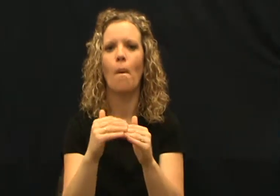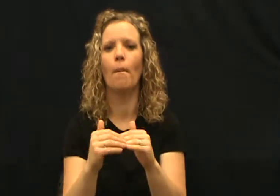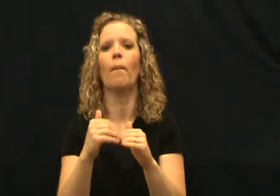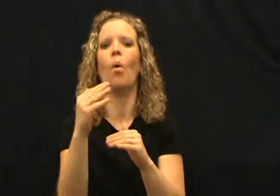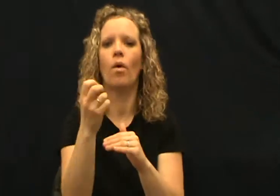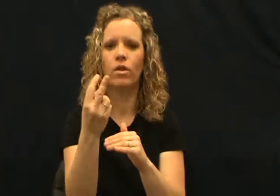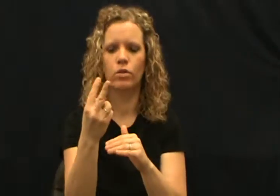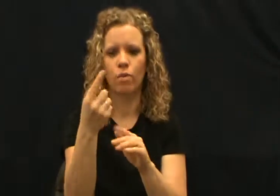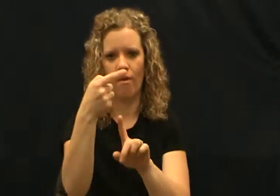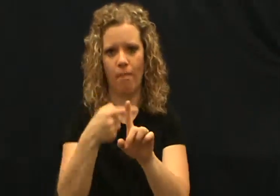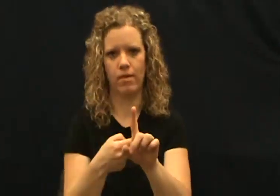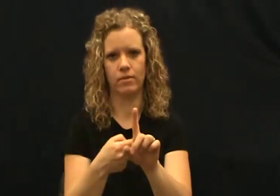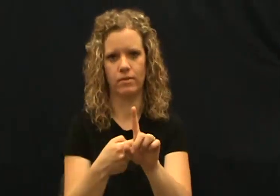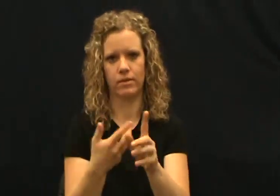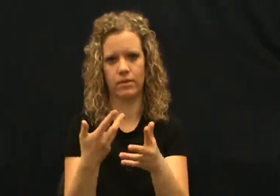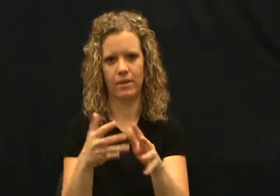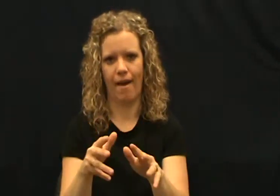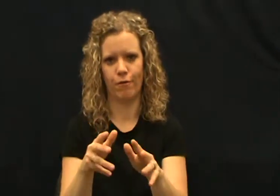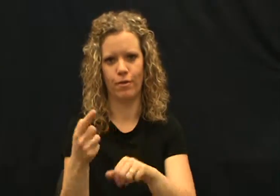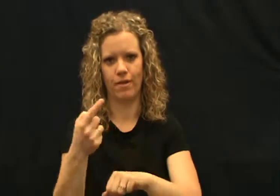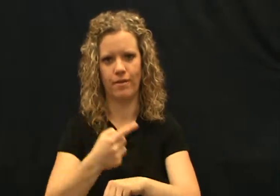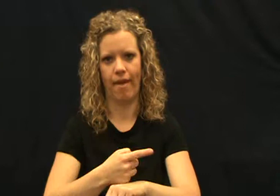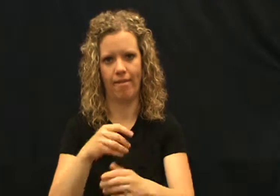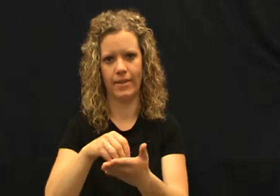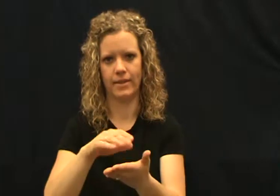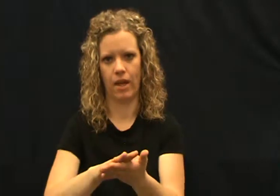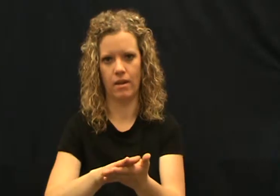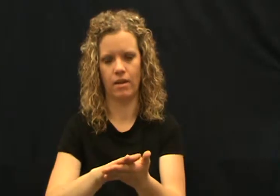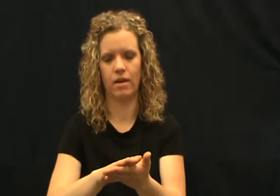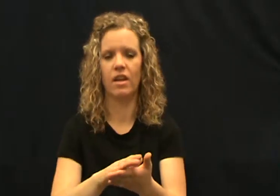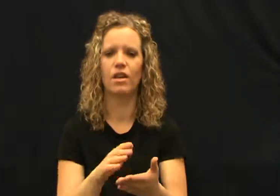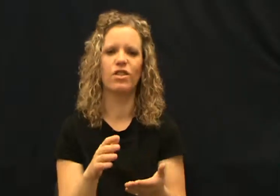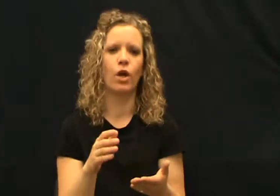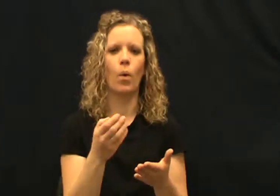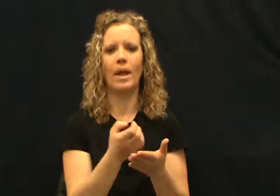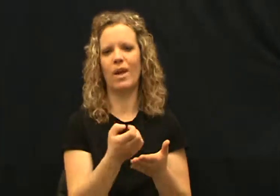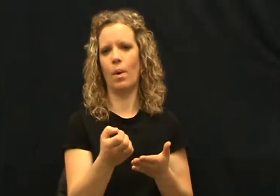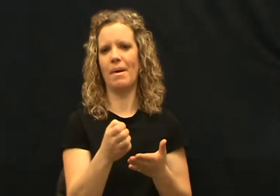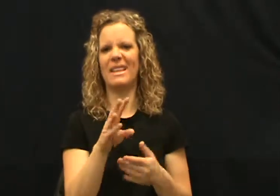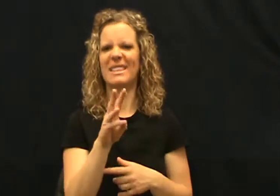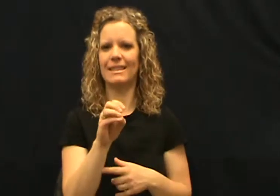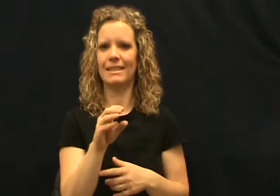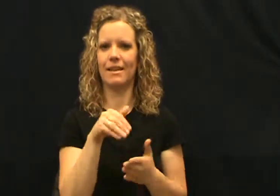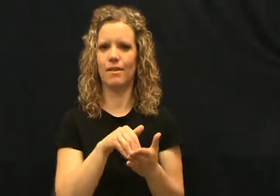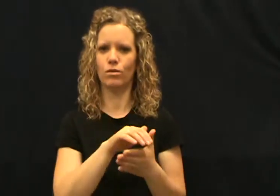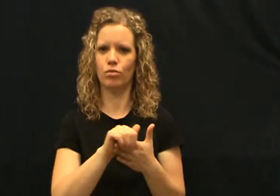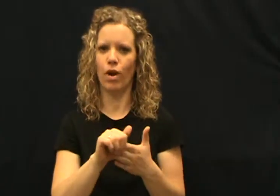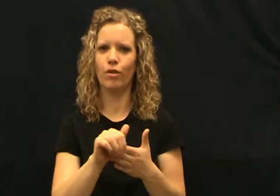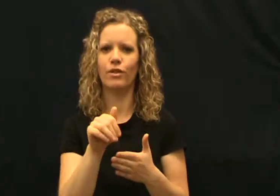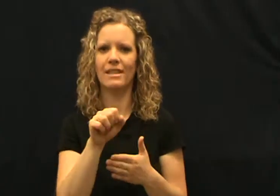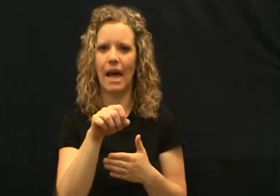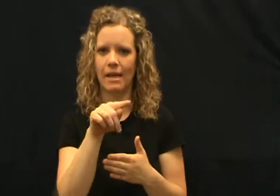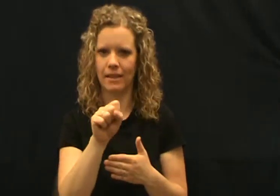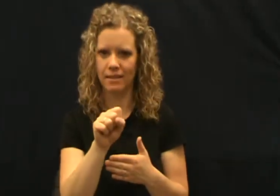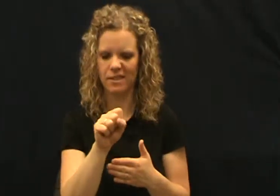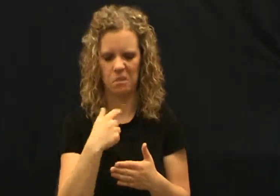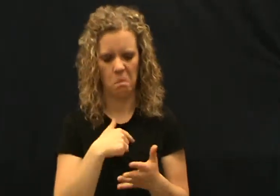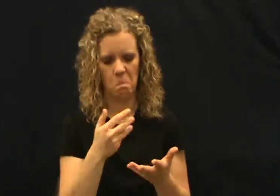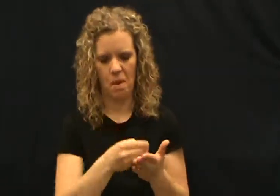date. And so property, plant, and equipment, that's $60,000 of assets that we bought. We hope